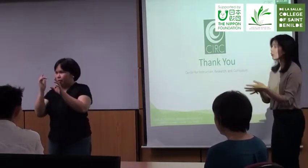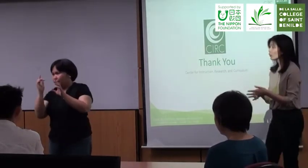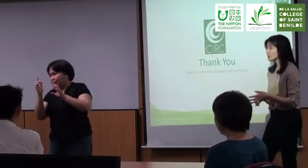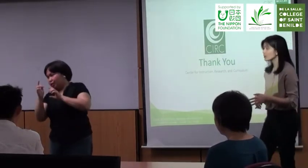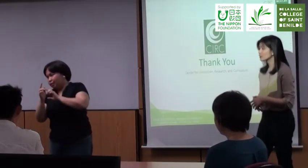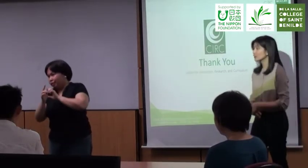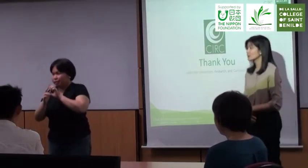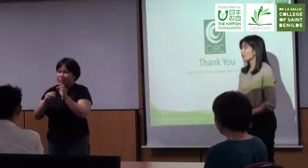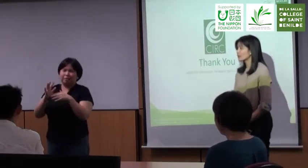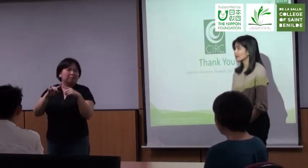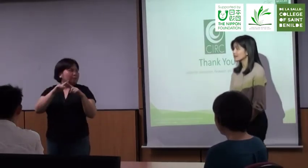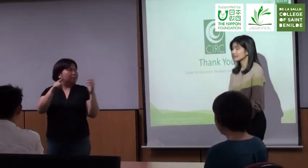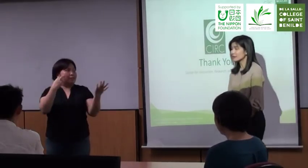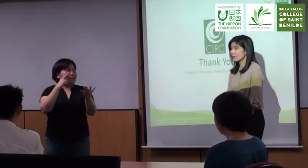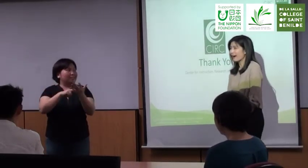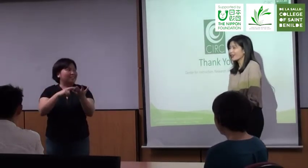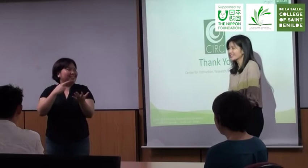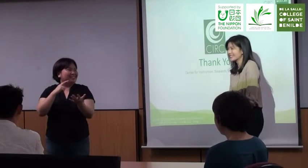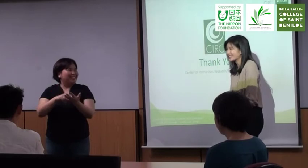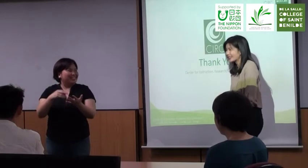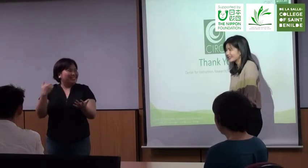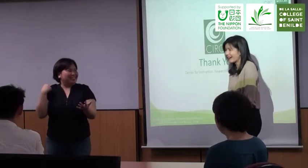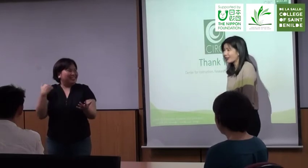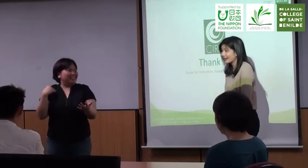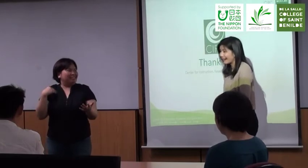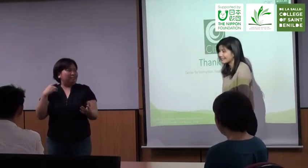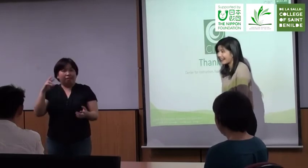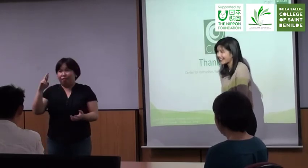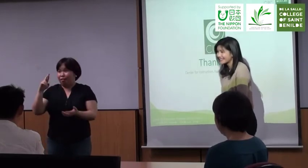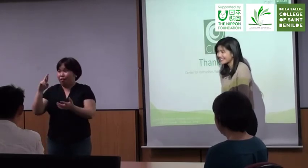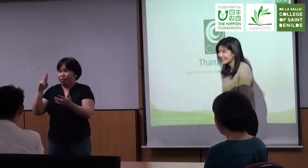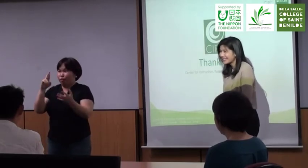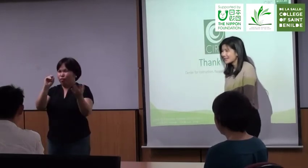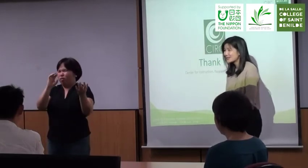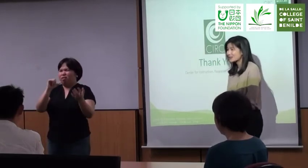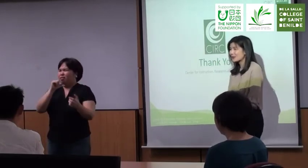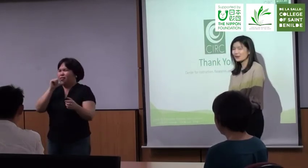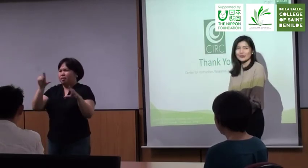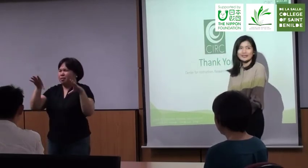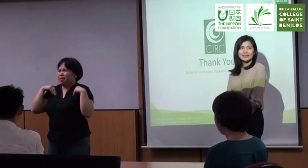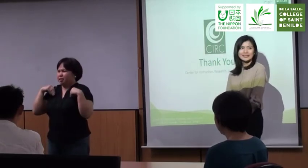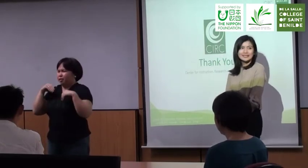But sa RO, registrar's office, hindi pa considered ang online class.